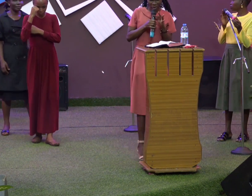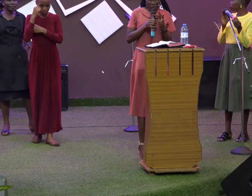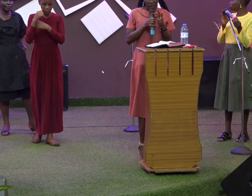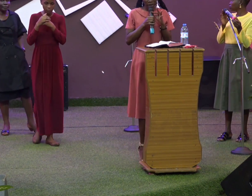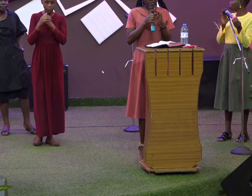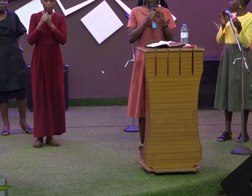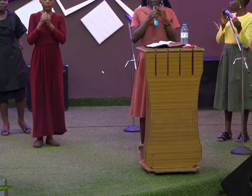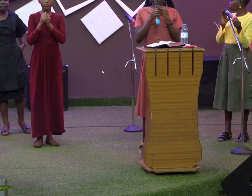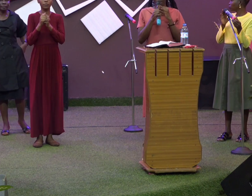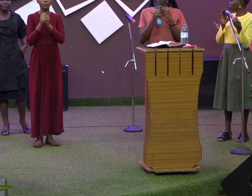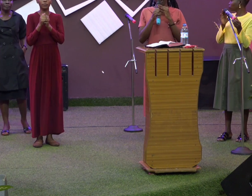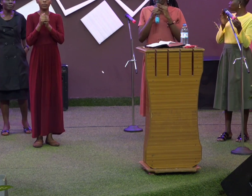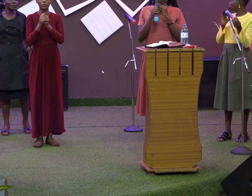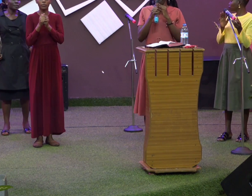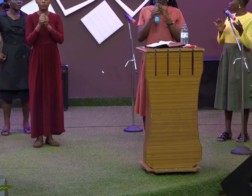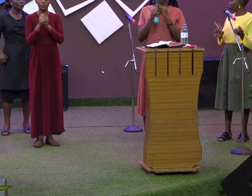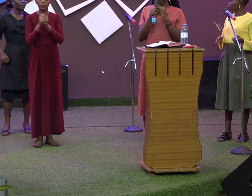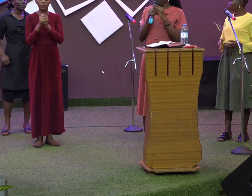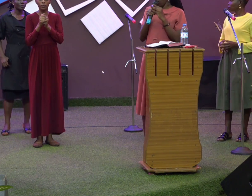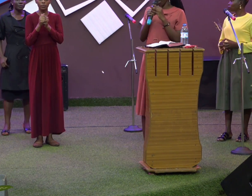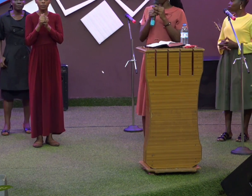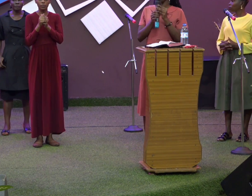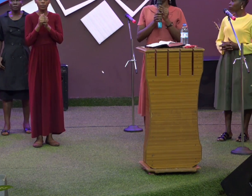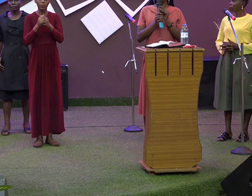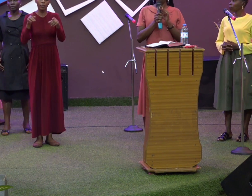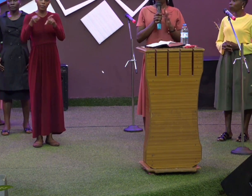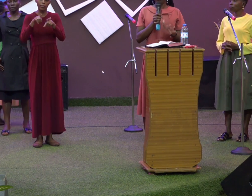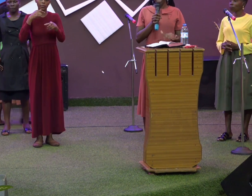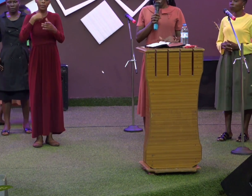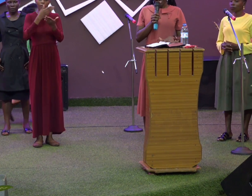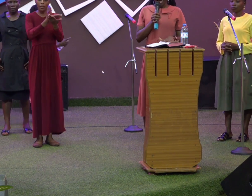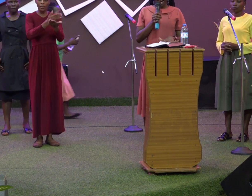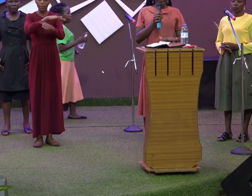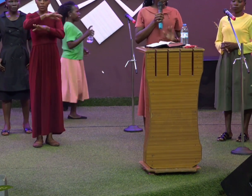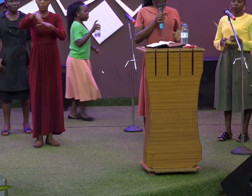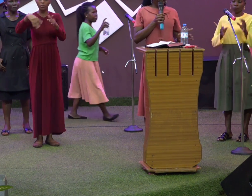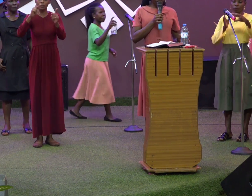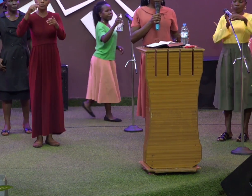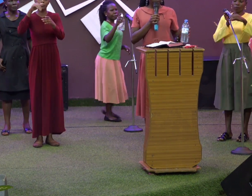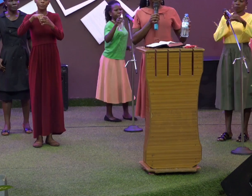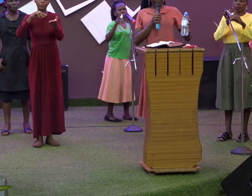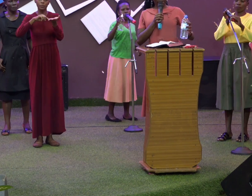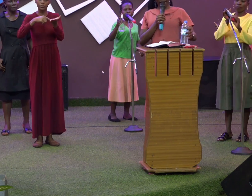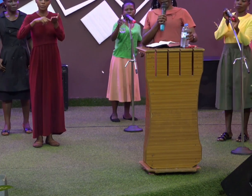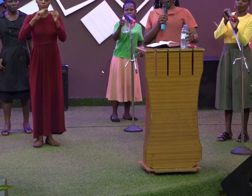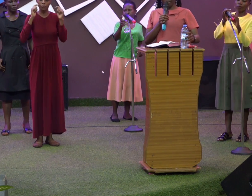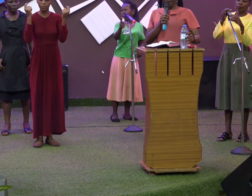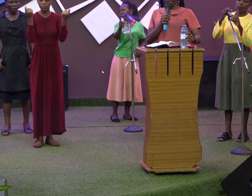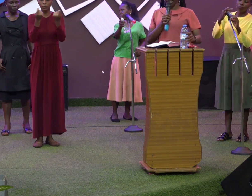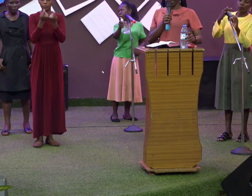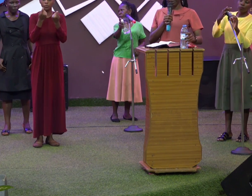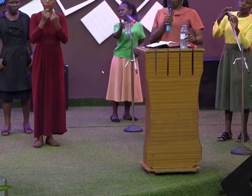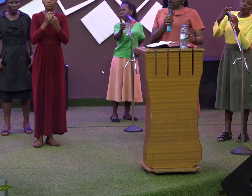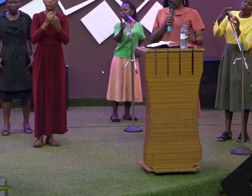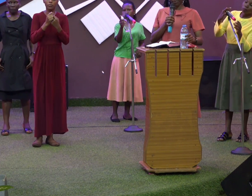We are going to pray, but before we pray, we are going to give in the house of the Lord. And I urge you, those behind the